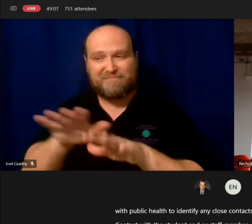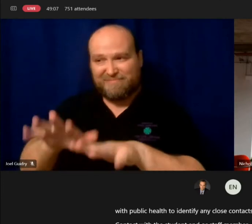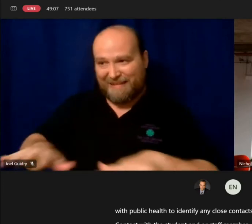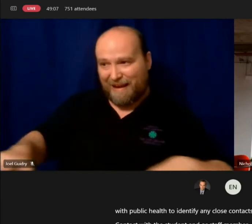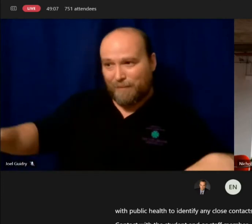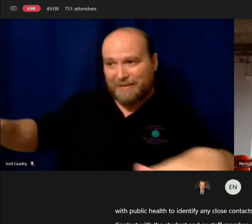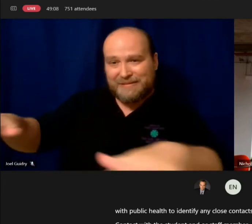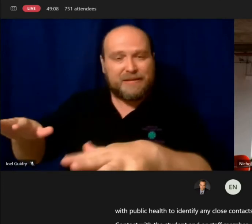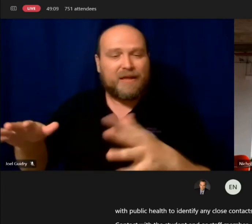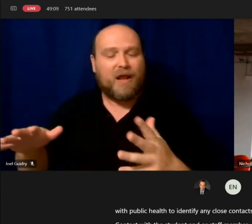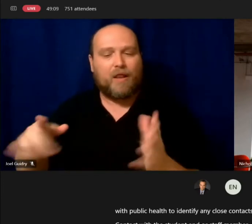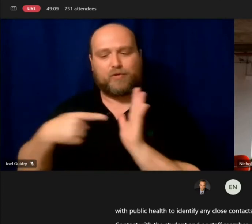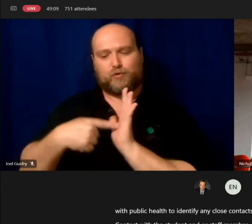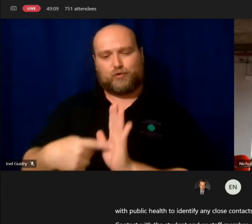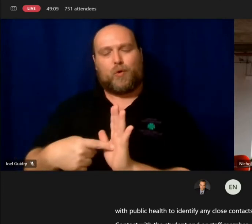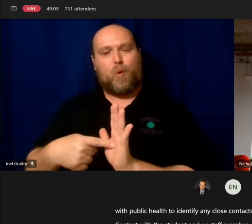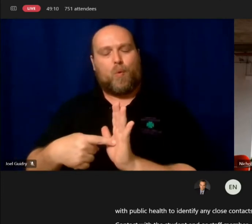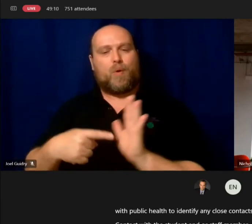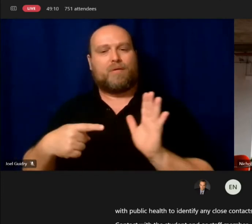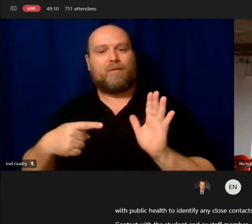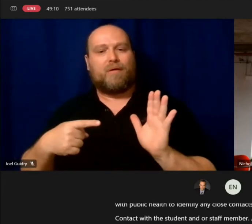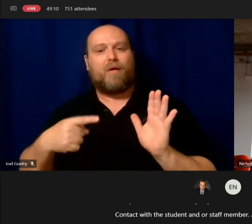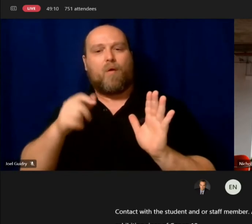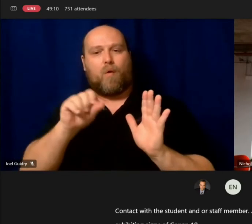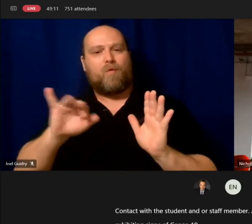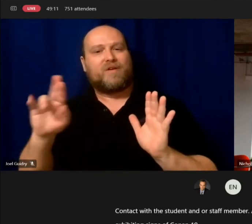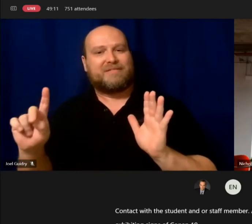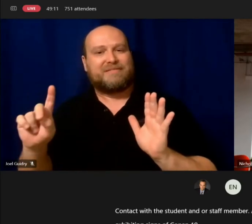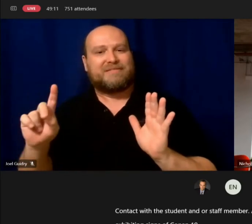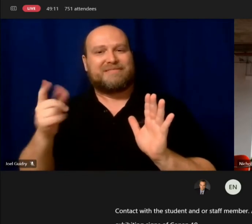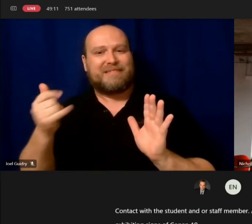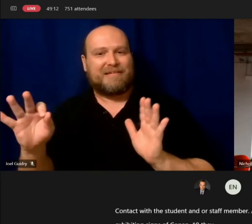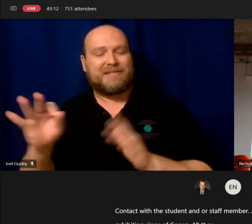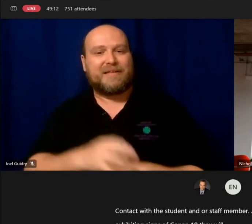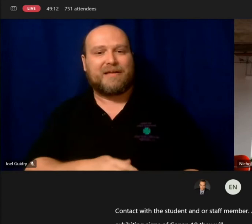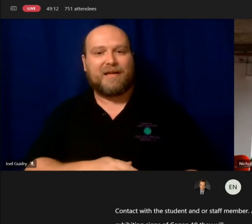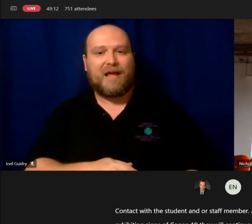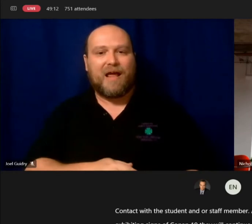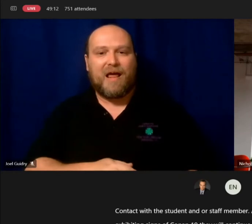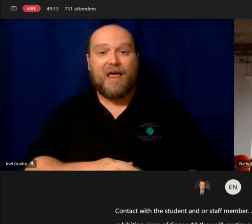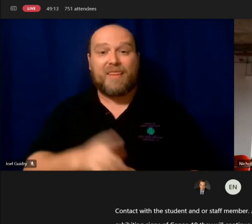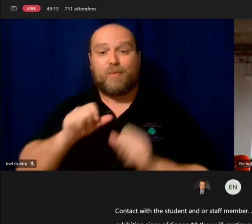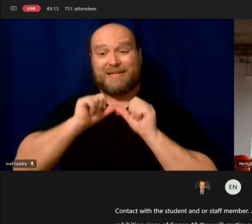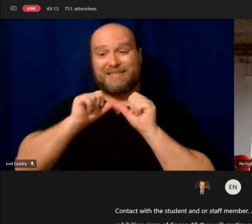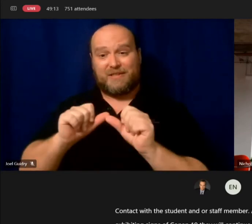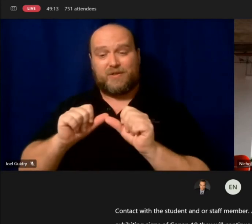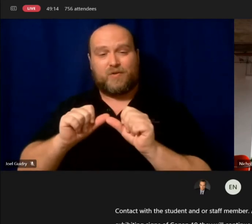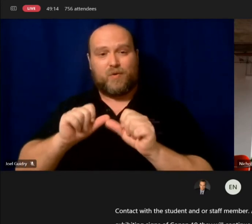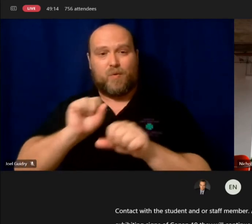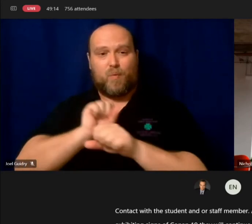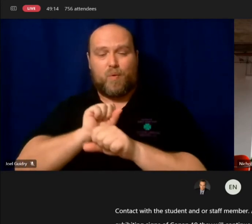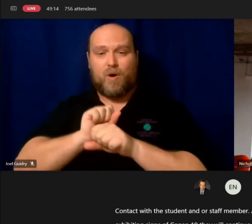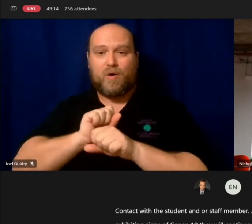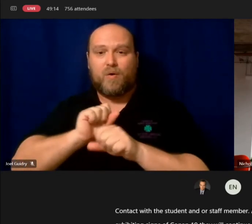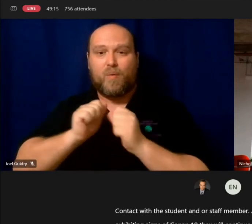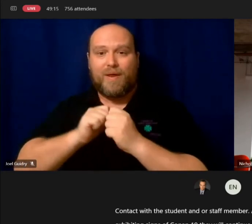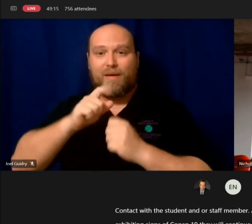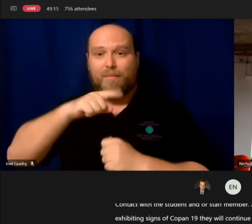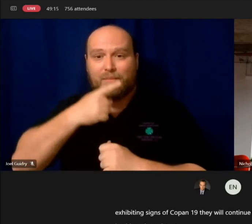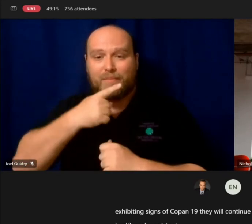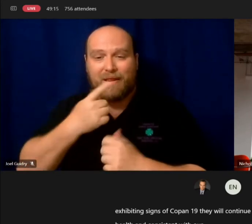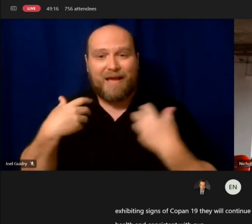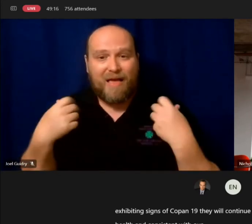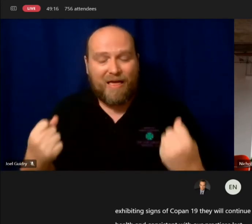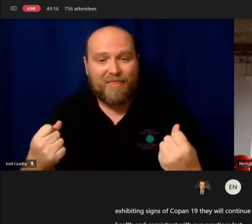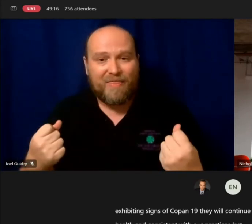COVID-19. They will continue to work in partnership with public health, and consistent with our practices last year, we will